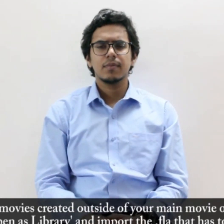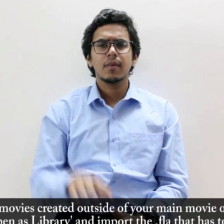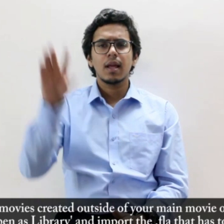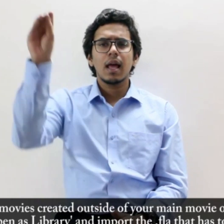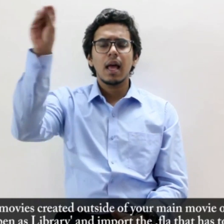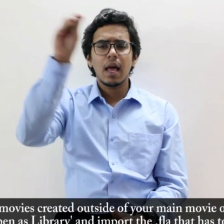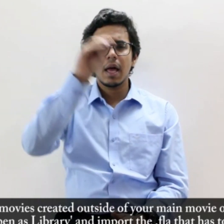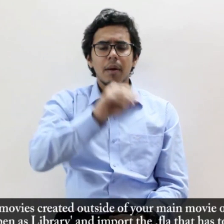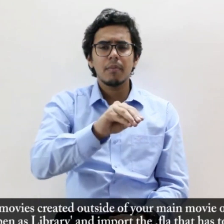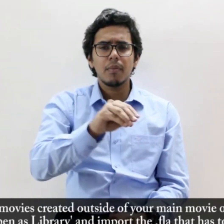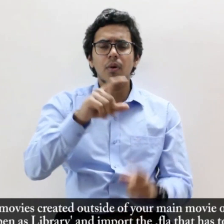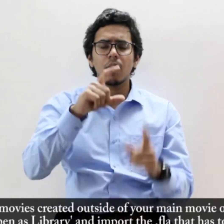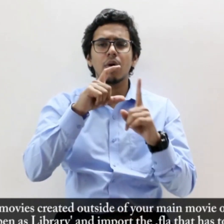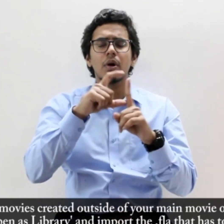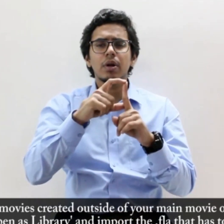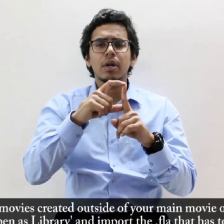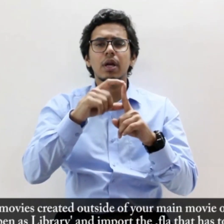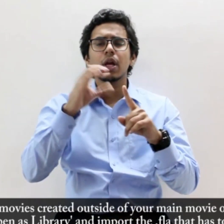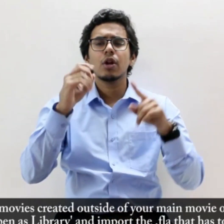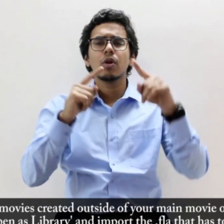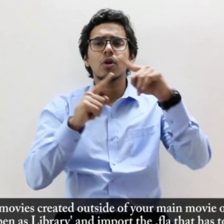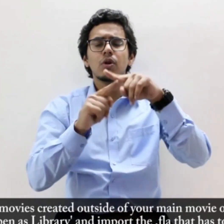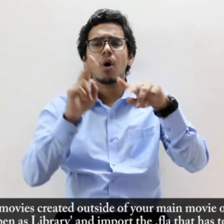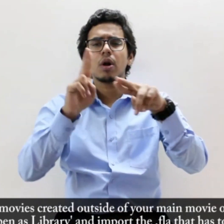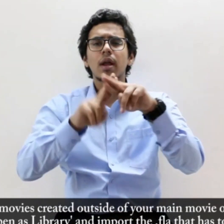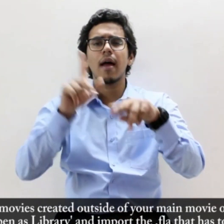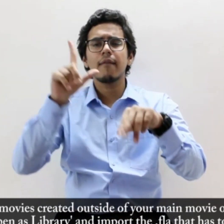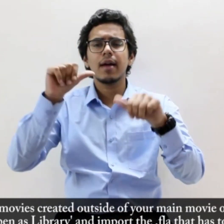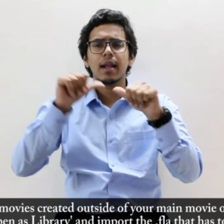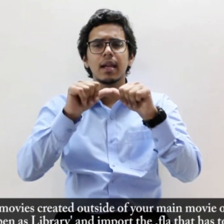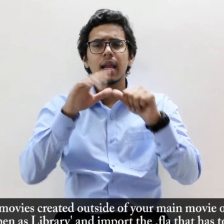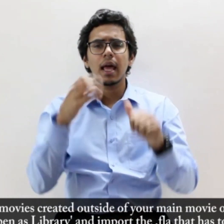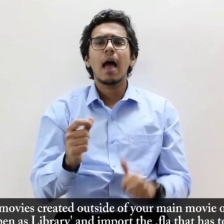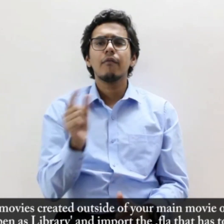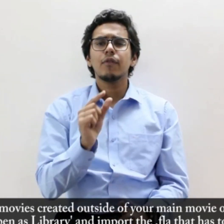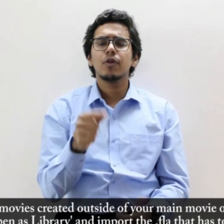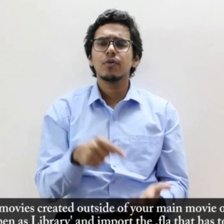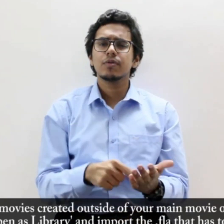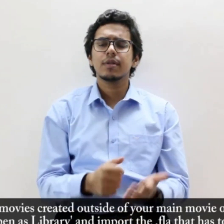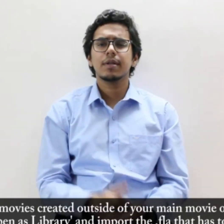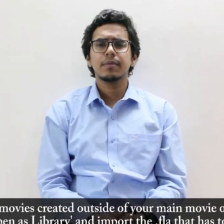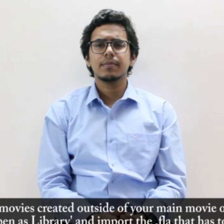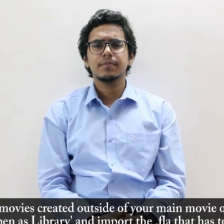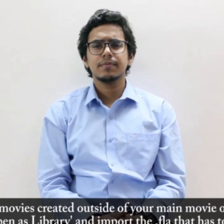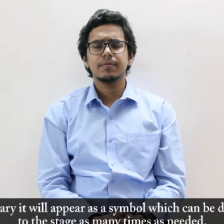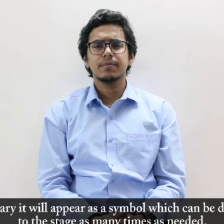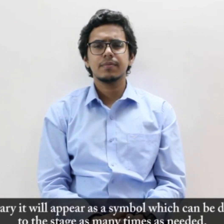and import the .fla that has to be used.